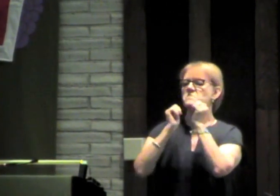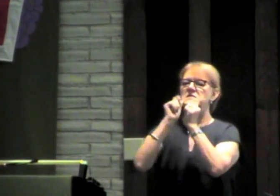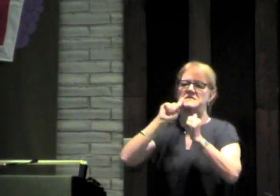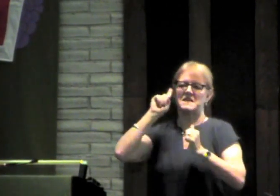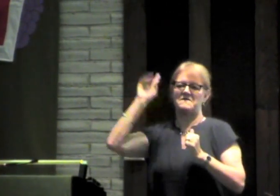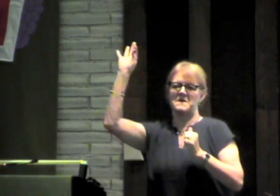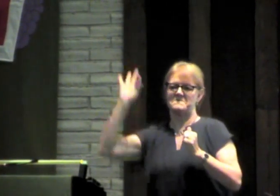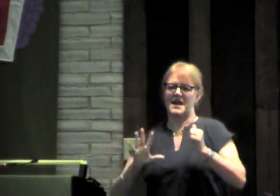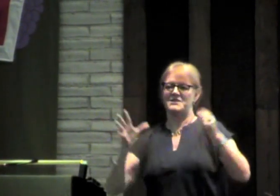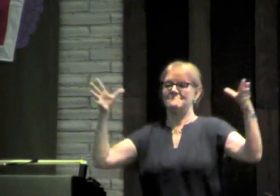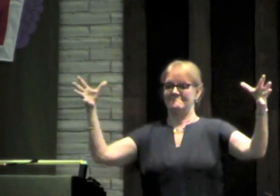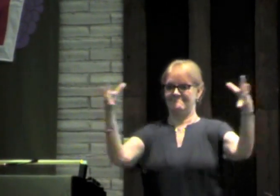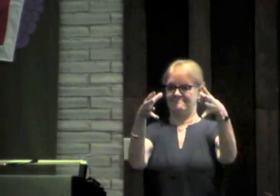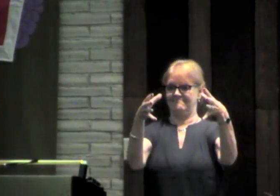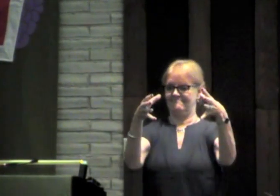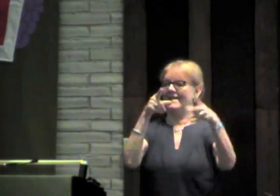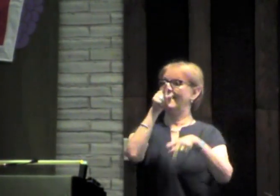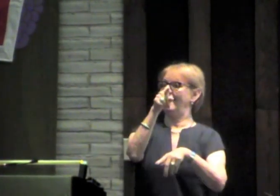And they have a deaf program there with a deaf pastor.